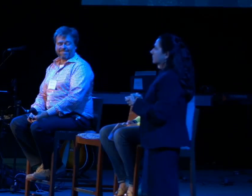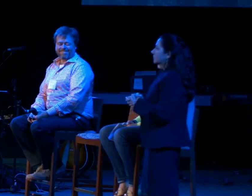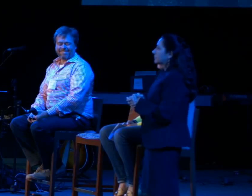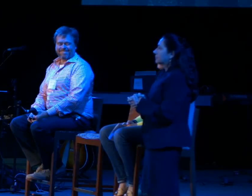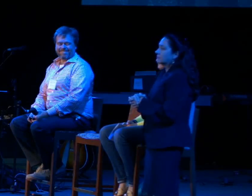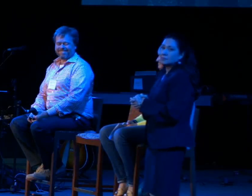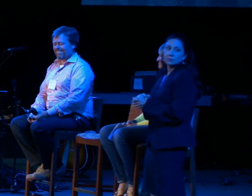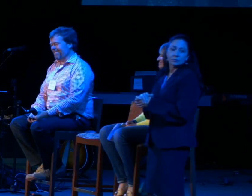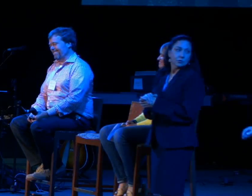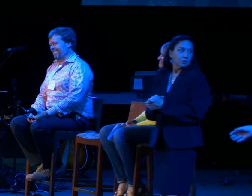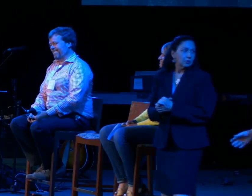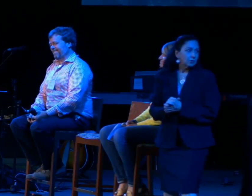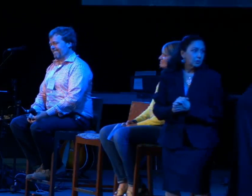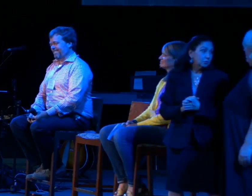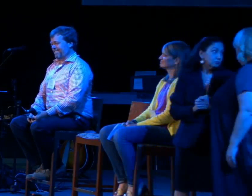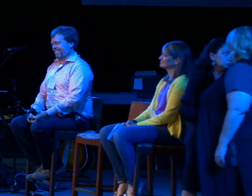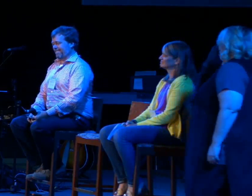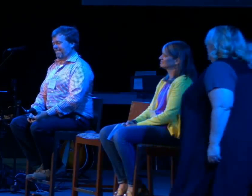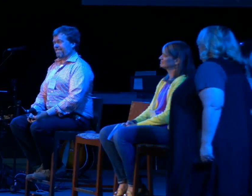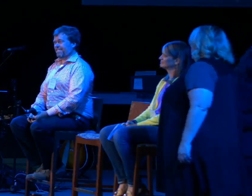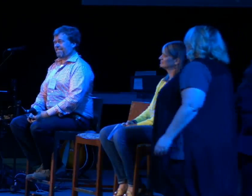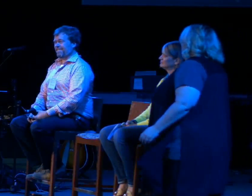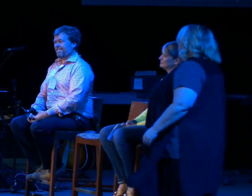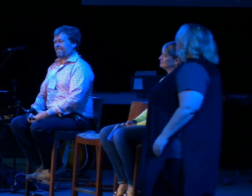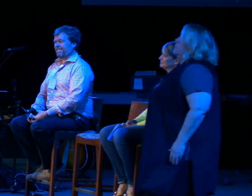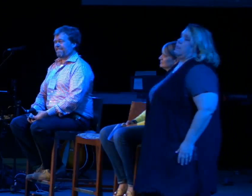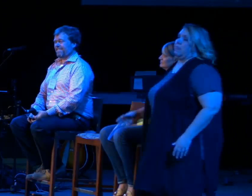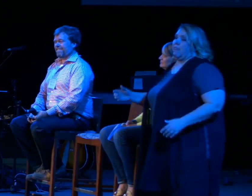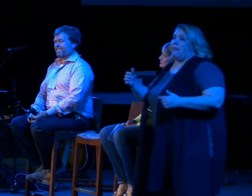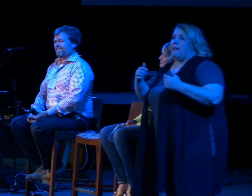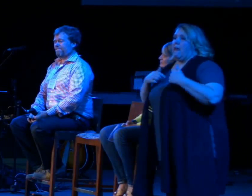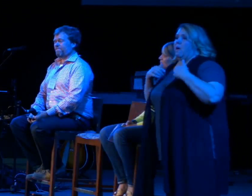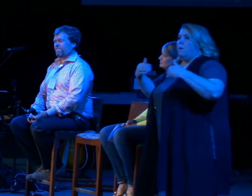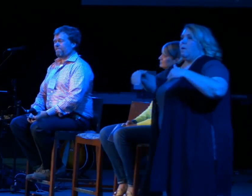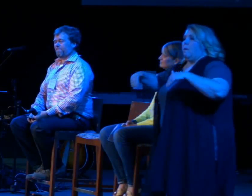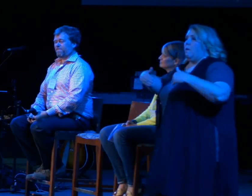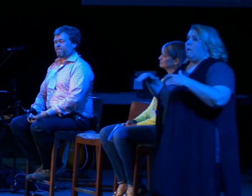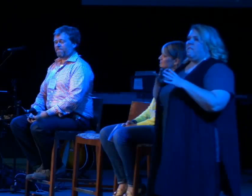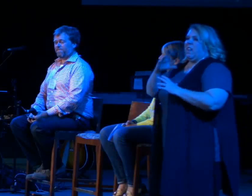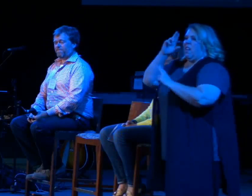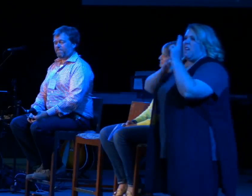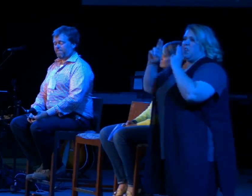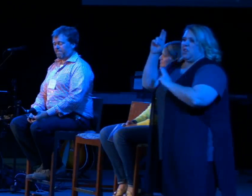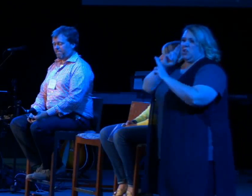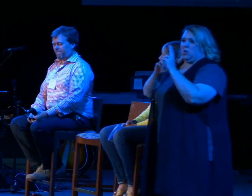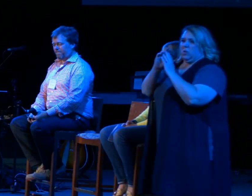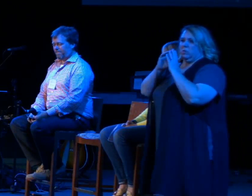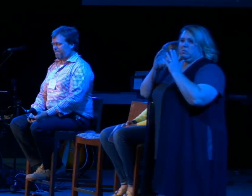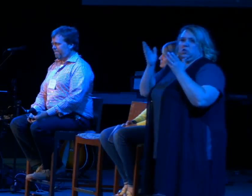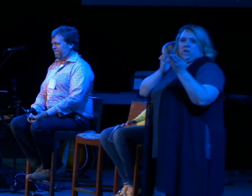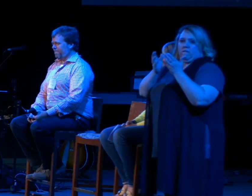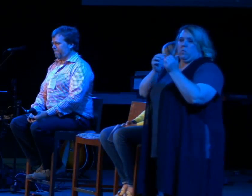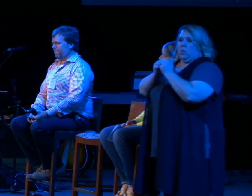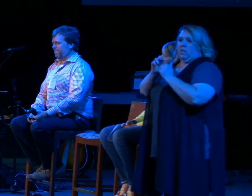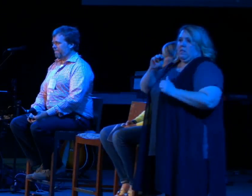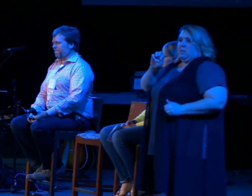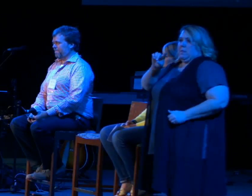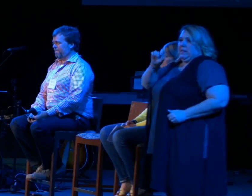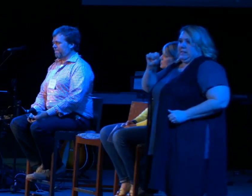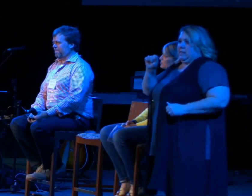I have the privilege of serving alongside Melissa Maher at Chapelwood United Methodist Church in